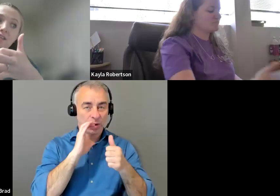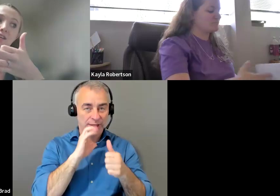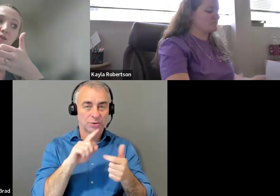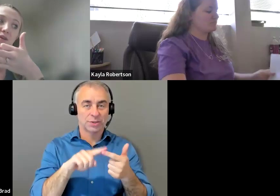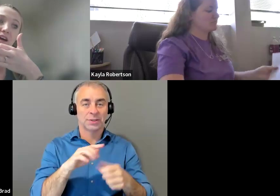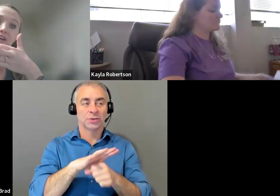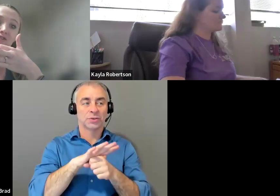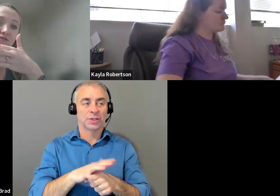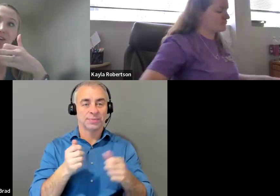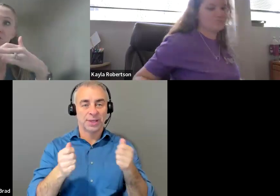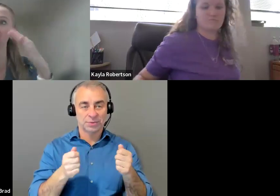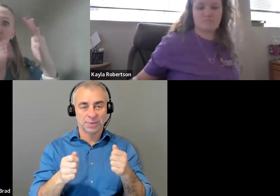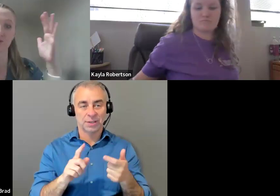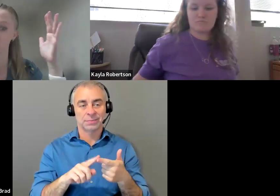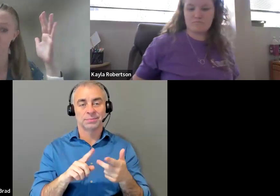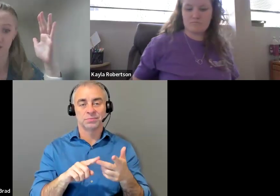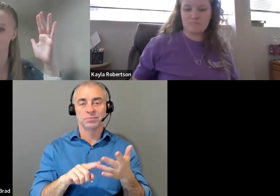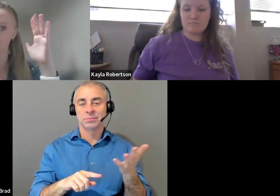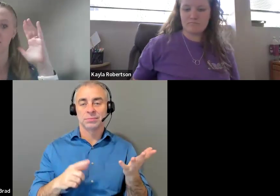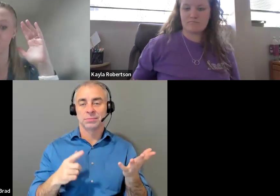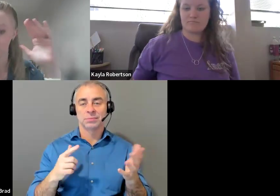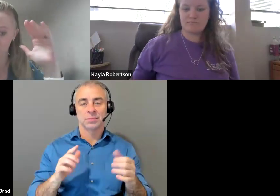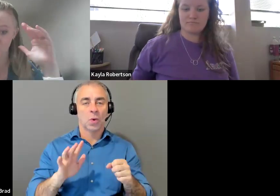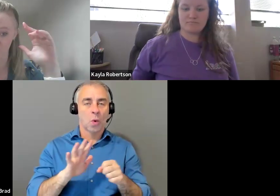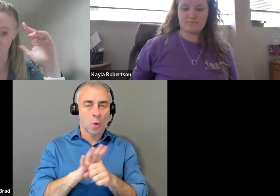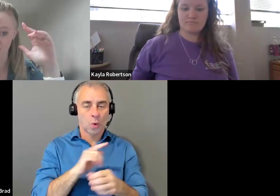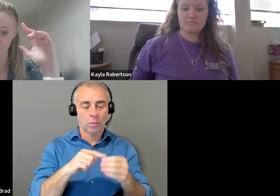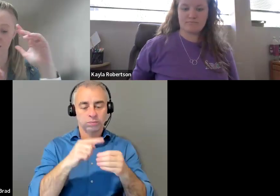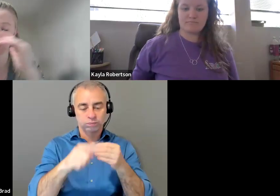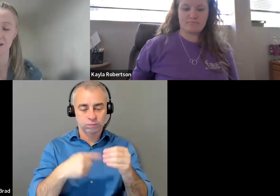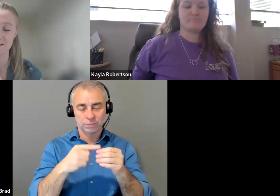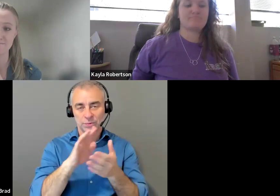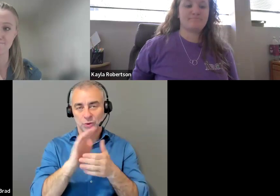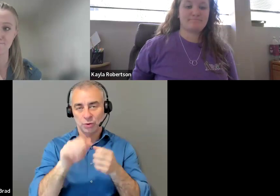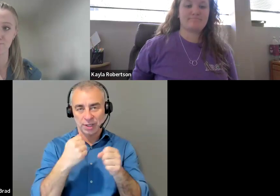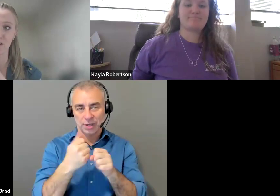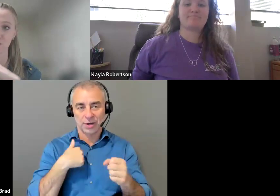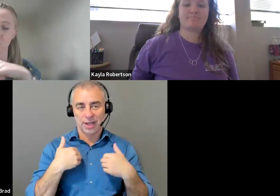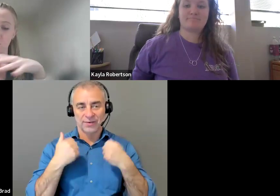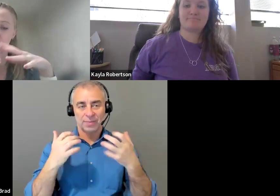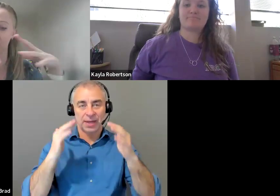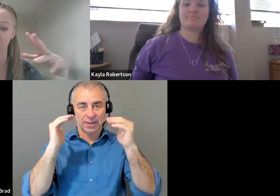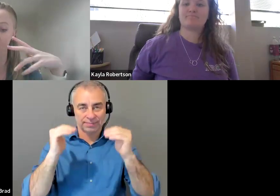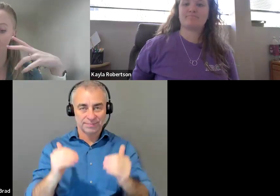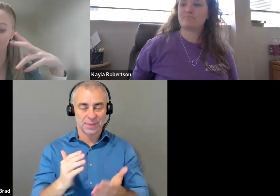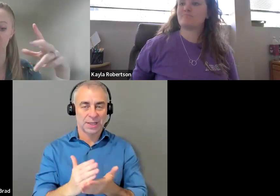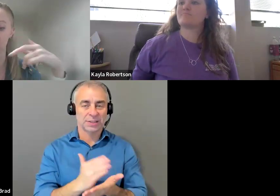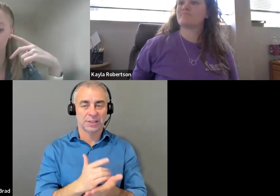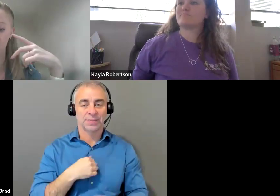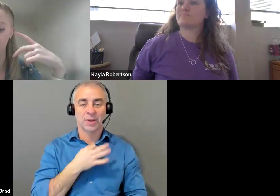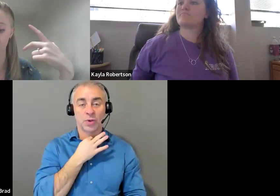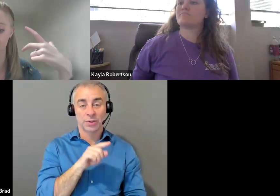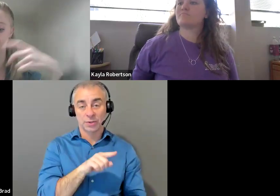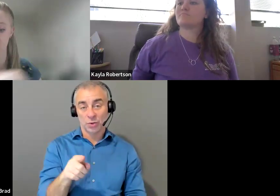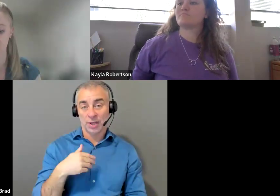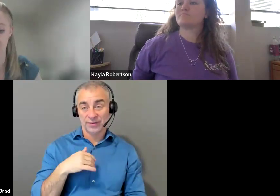one. We have, it goes all school years. So we've got a bunch of different lessons. But I was just wondering what kind of topics or if you guys